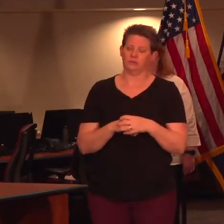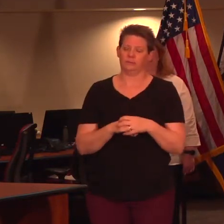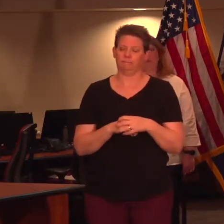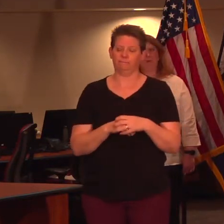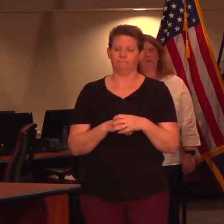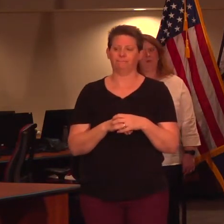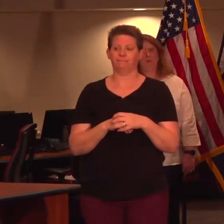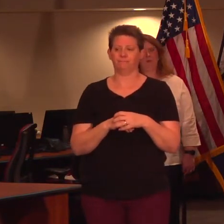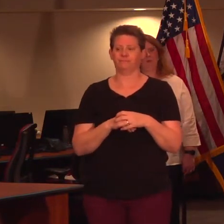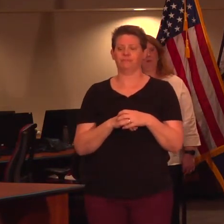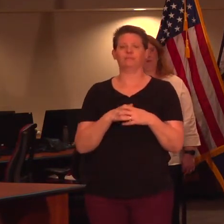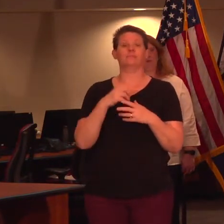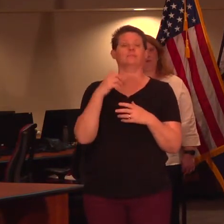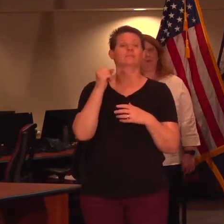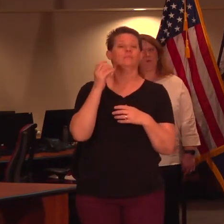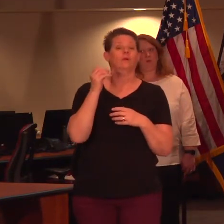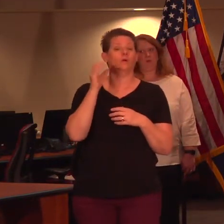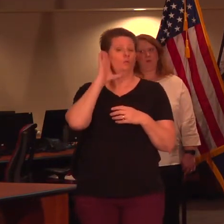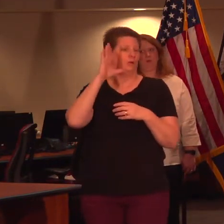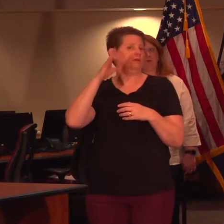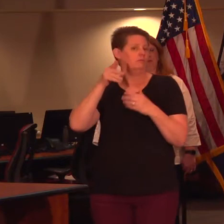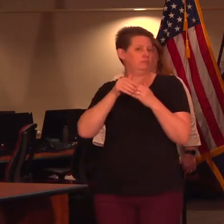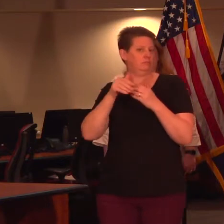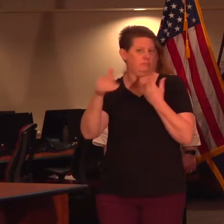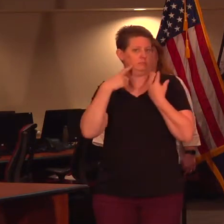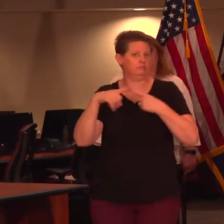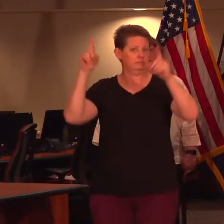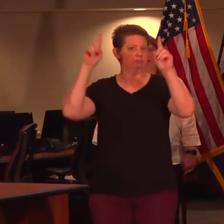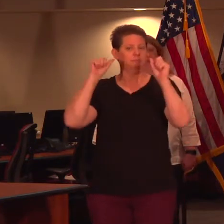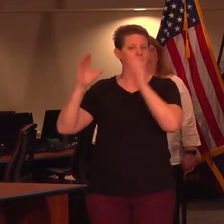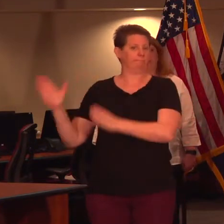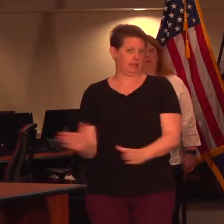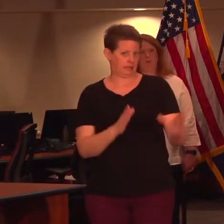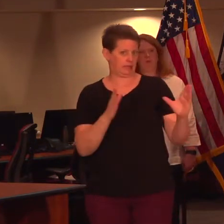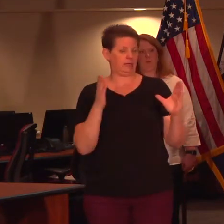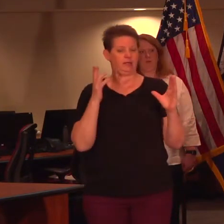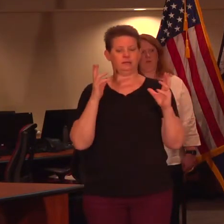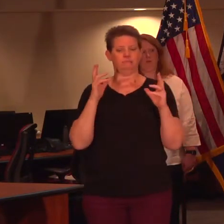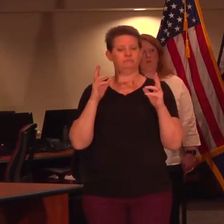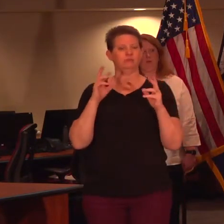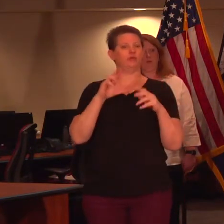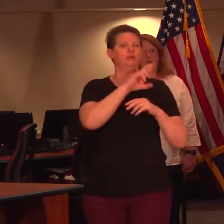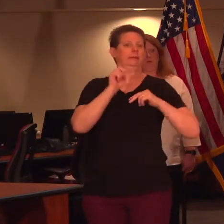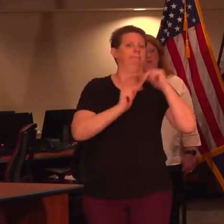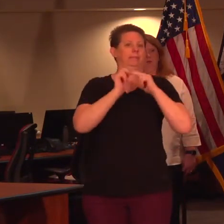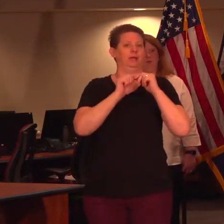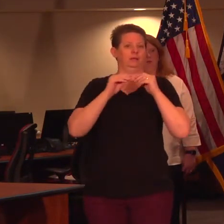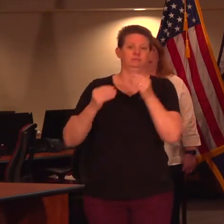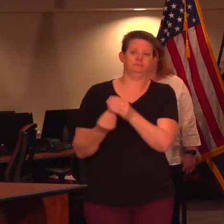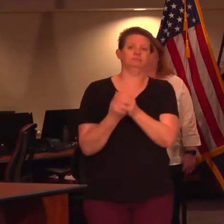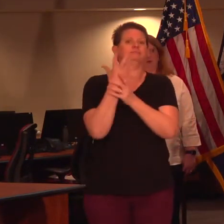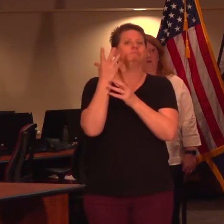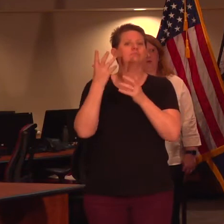we will be announcing before long a plan, a rejuvenation a plan,